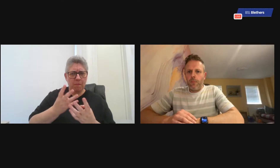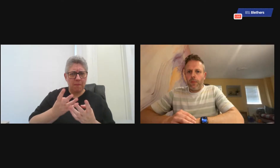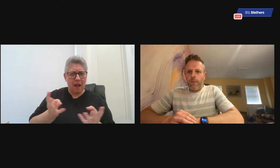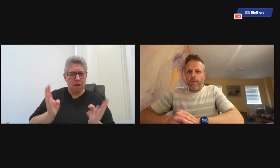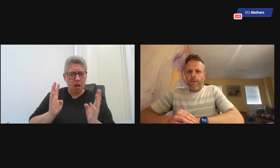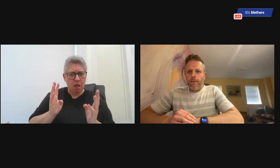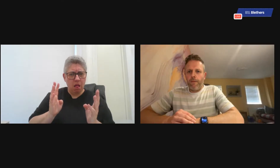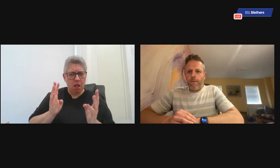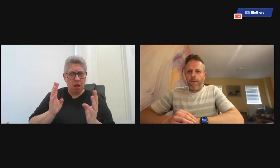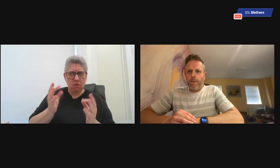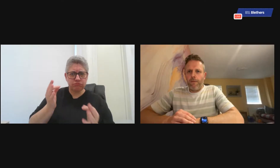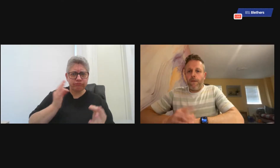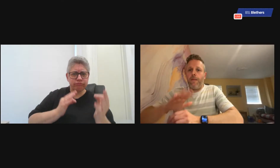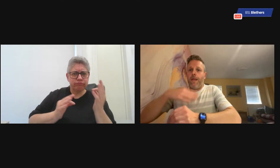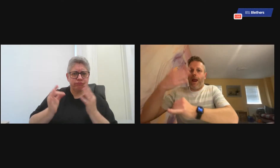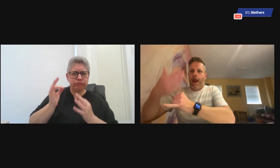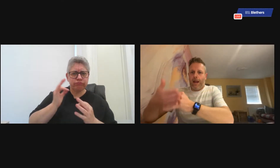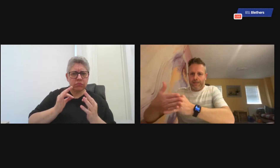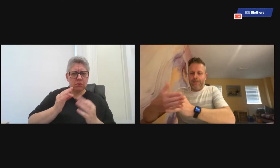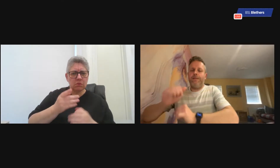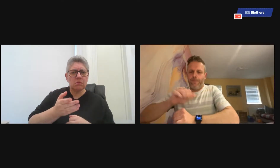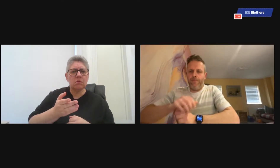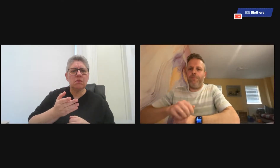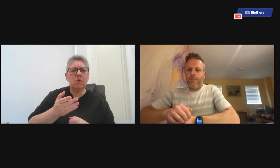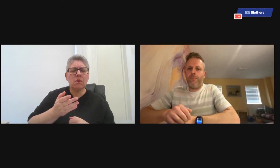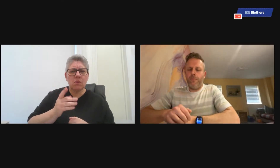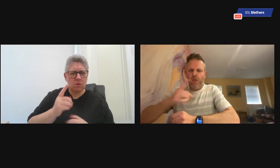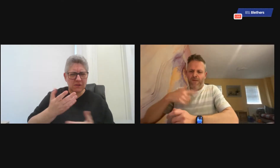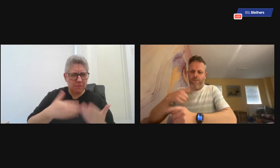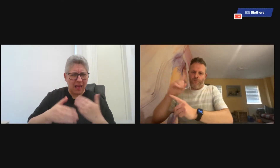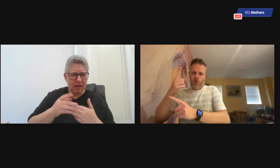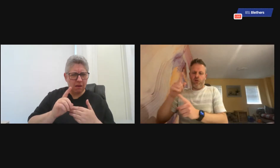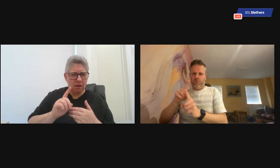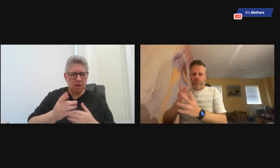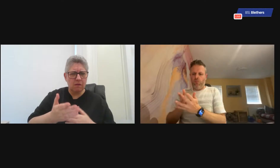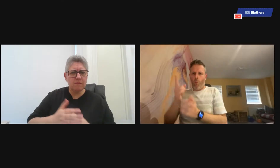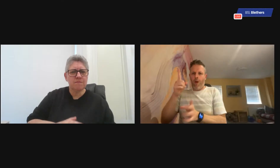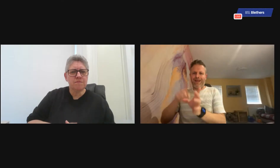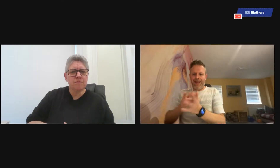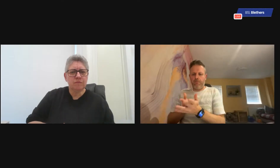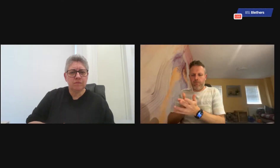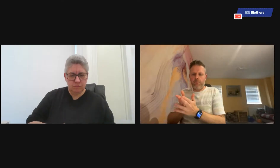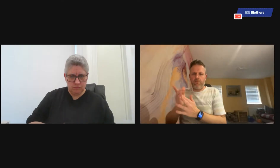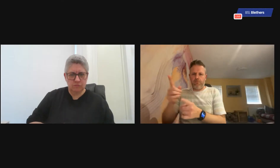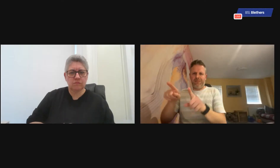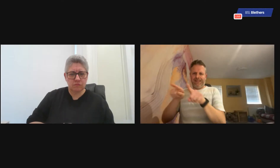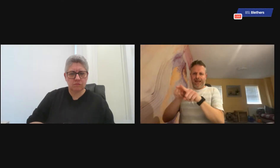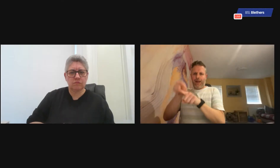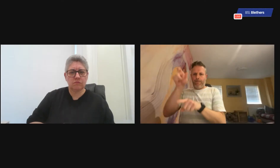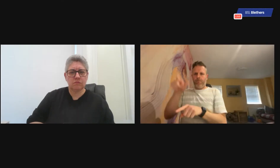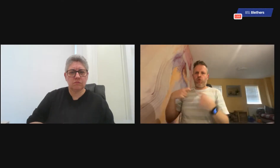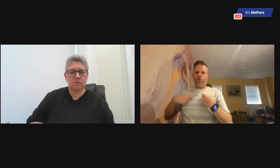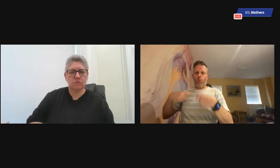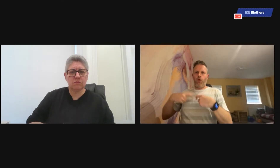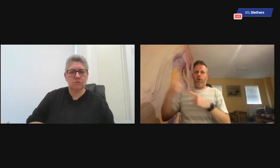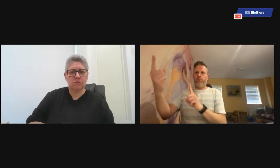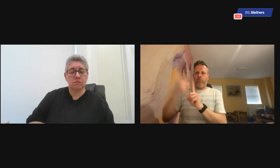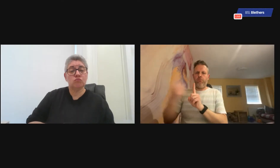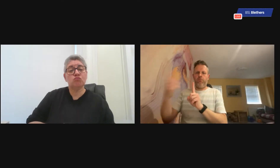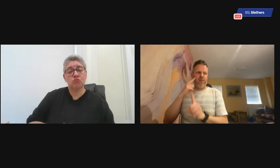year. And you said earlier when we were talking that you had to go through a panel and they asked you lots of questions. Can you tell us about